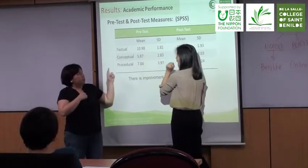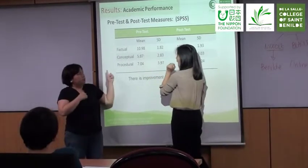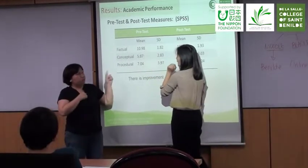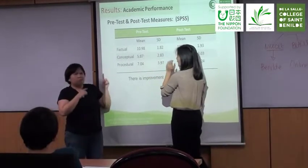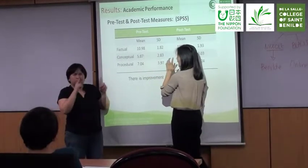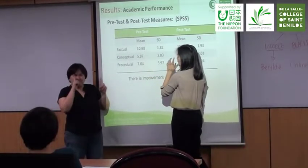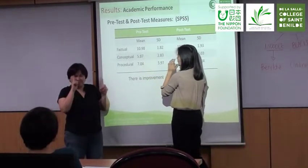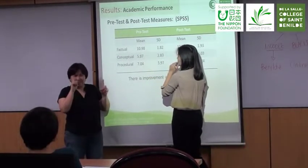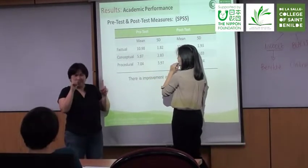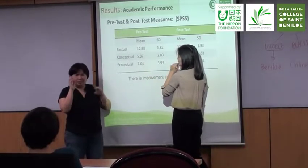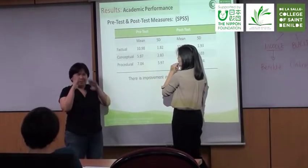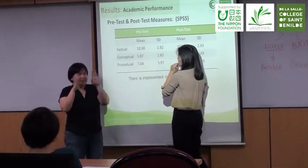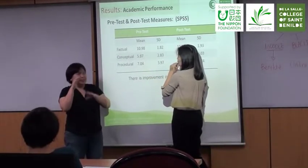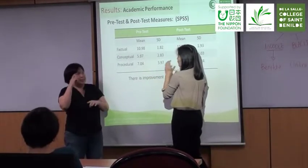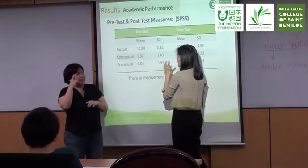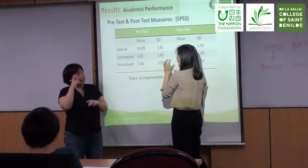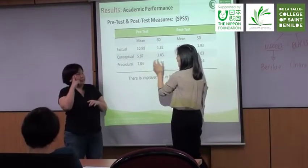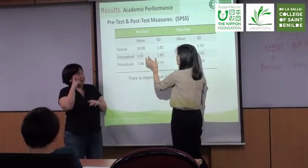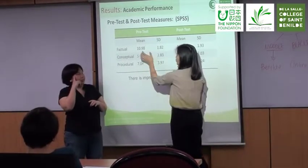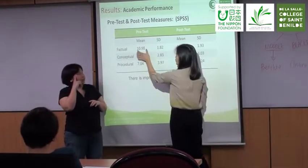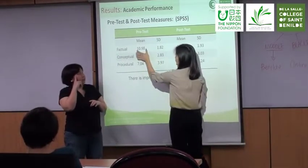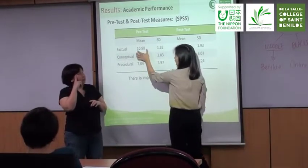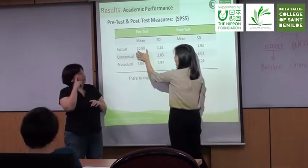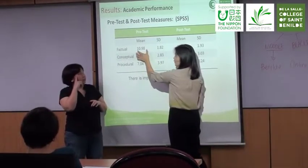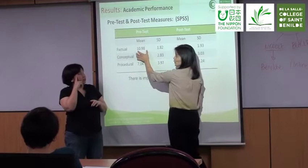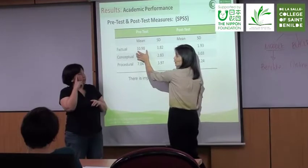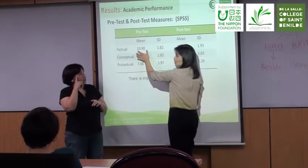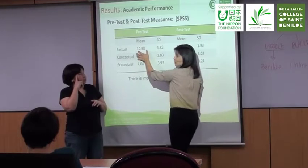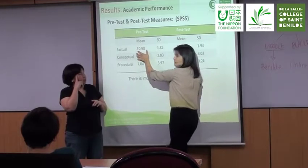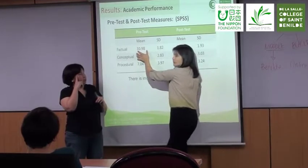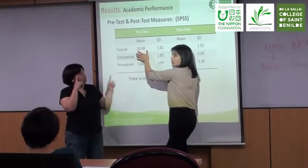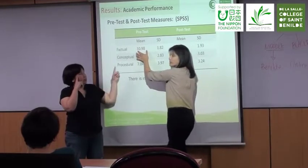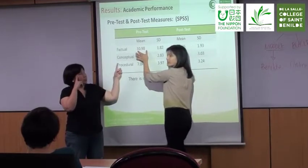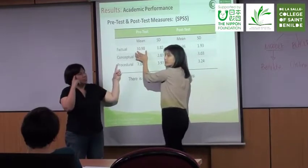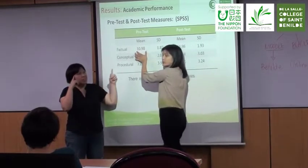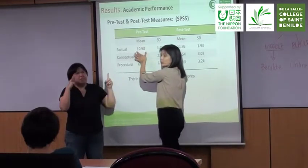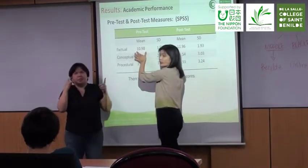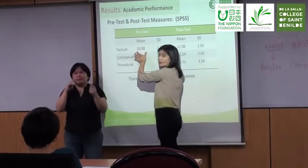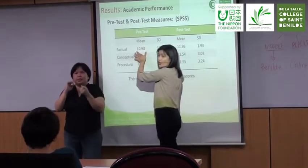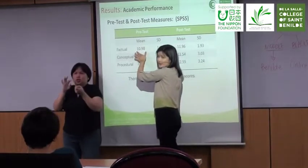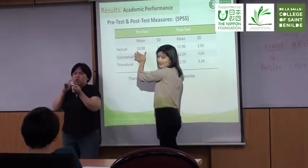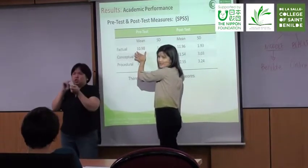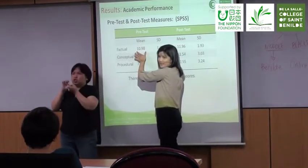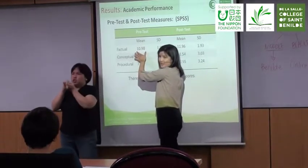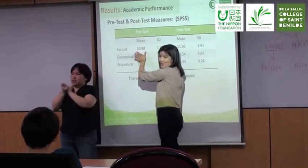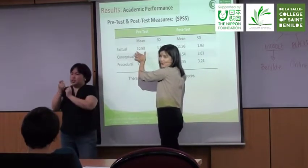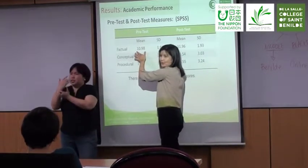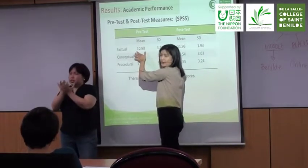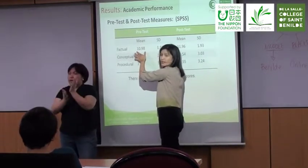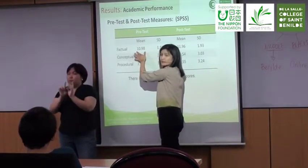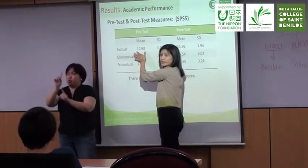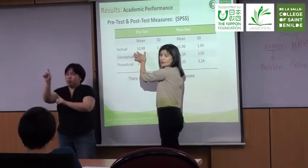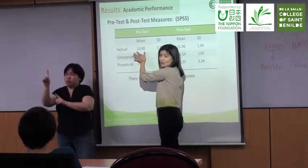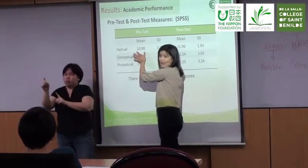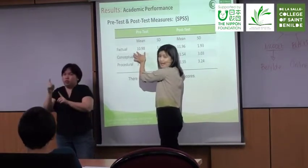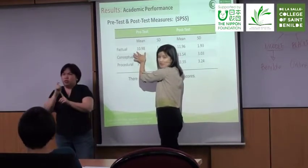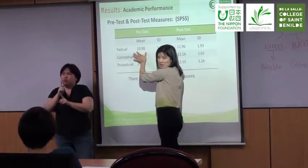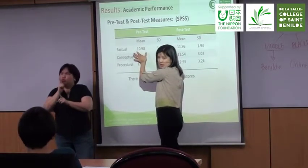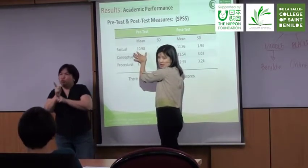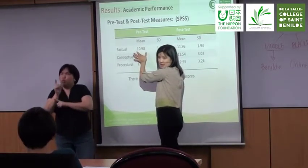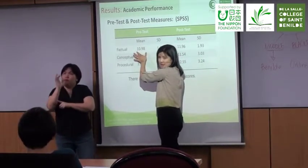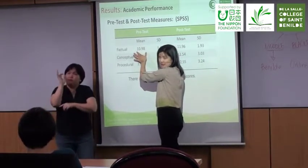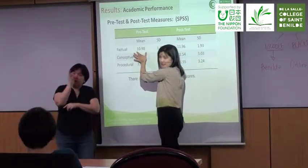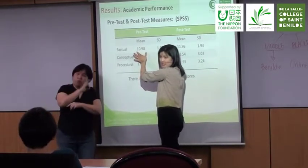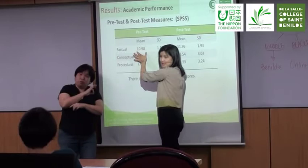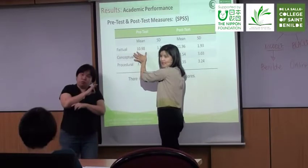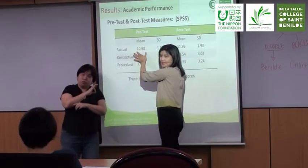was, I think, for me, I have to adjust the factual questions because this is true or false. So even if they don't know the